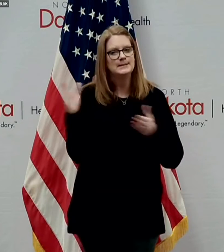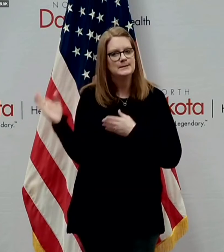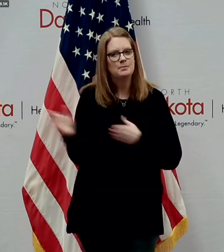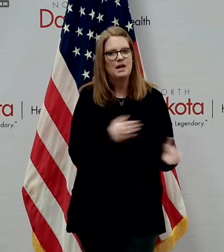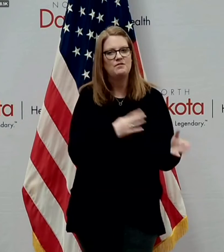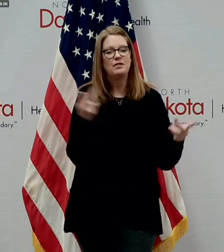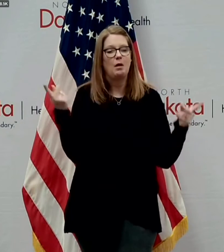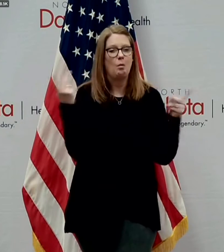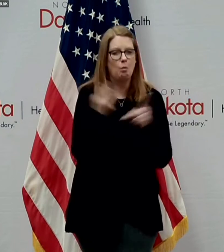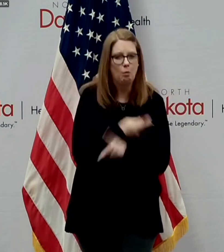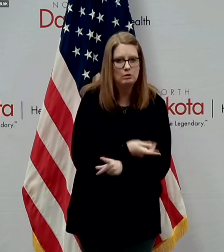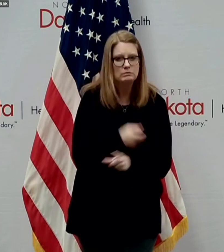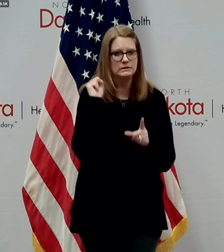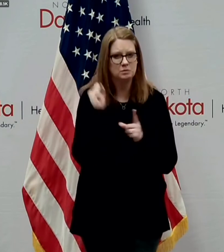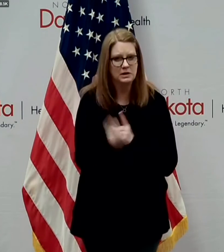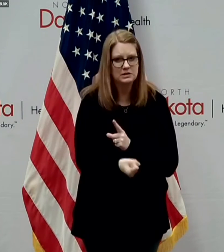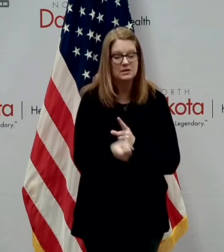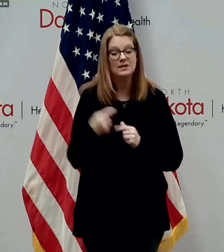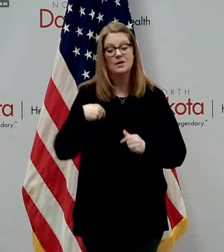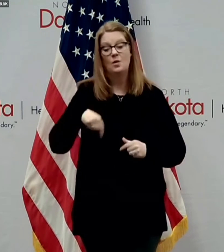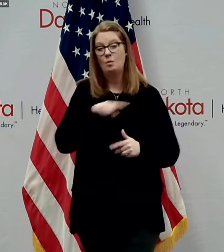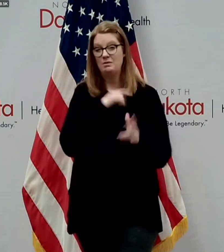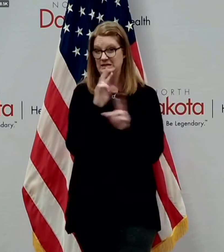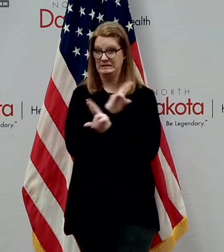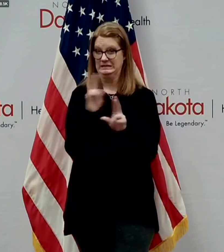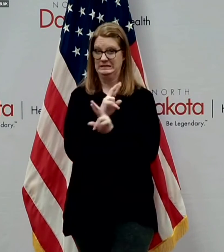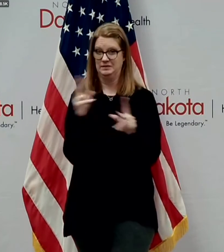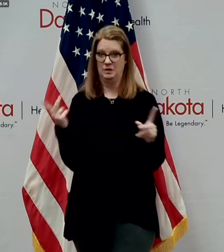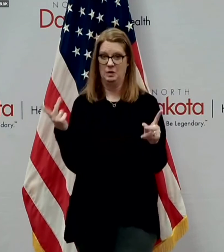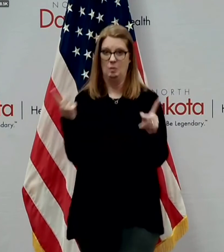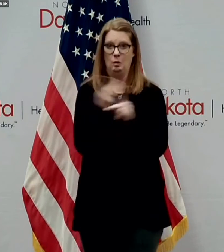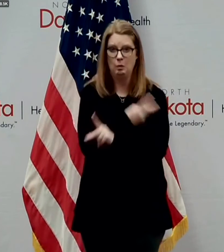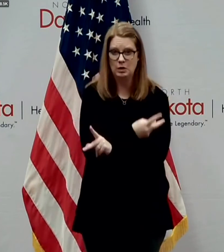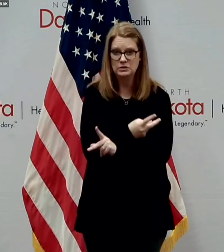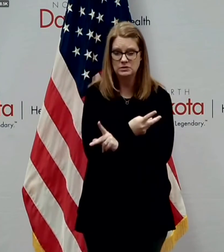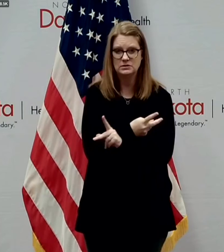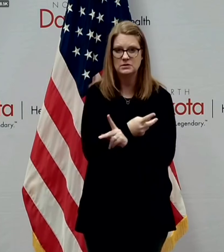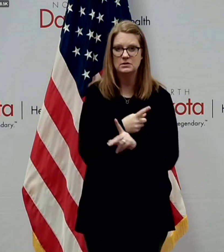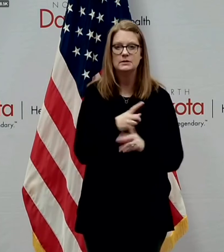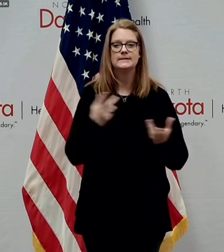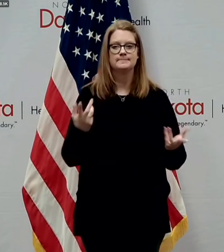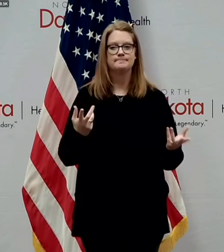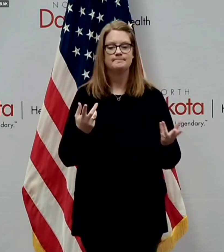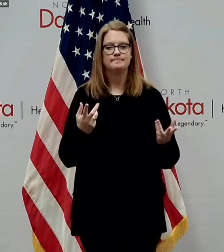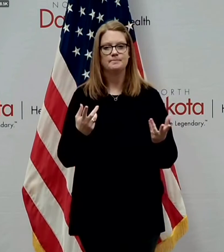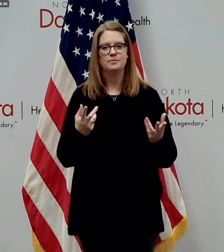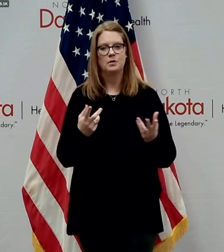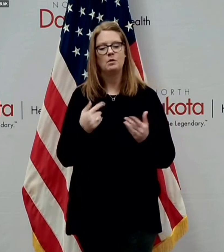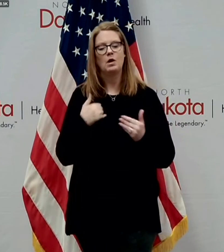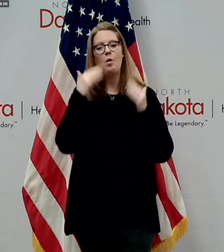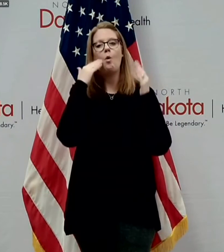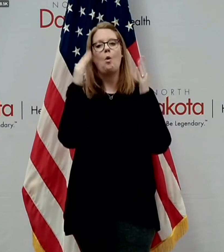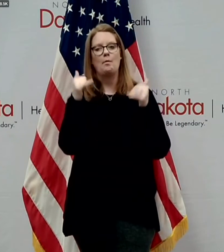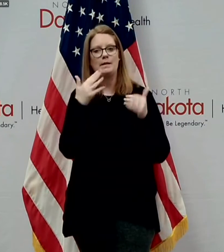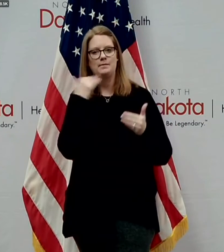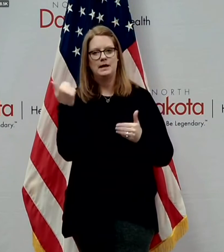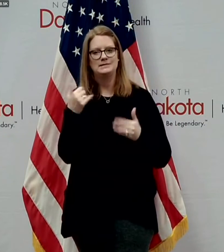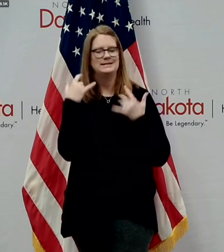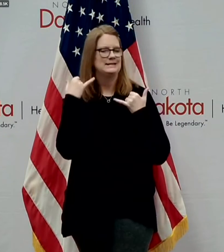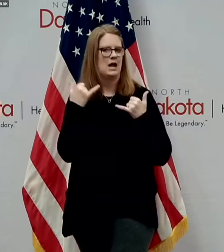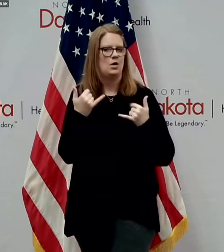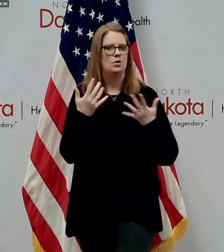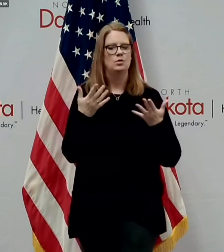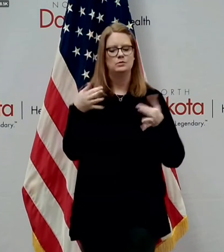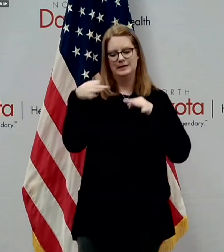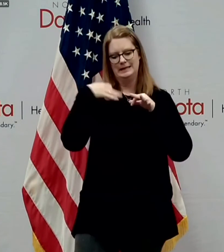well prepared. So we've been preparing for the worst, but we're executing along with all of you for the best. And here to explain more about